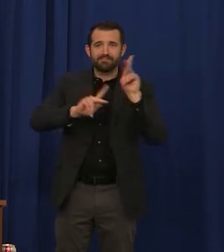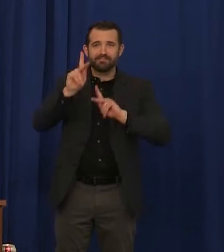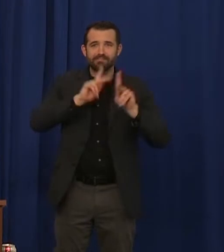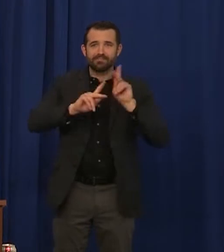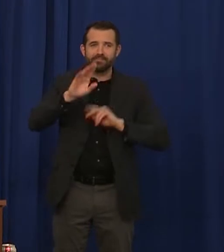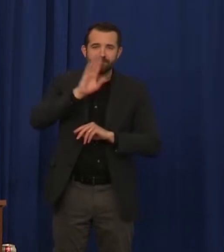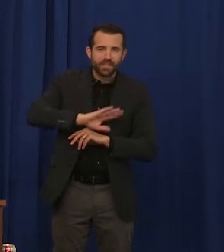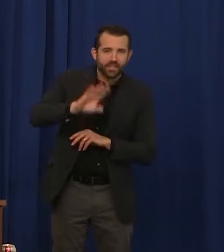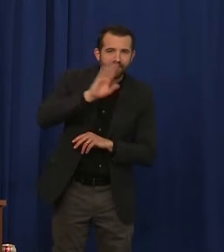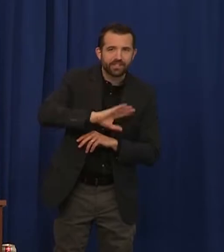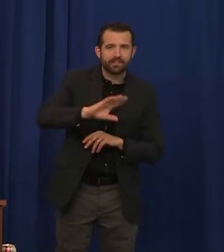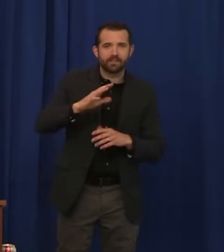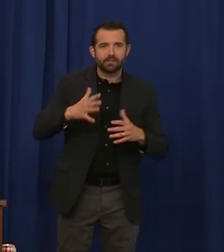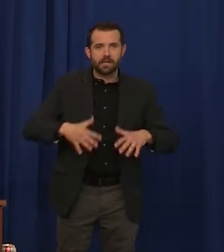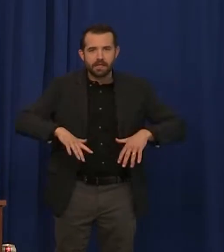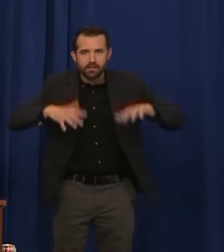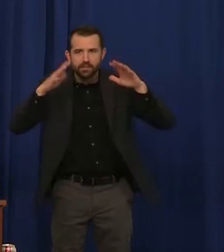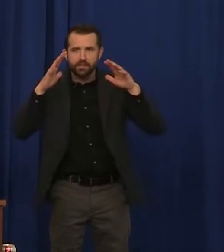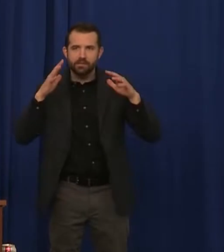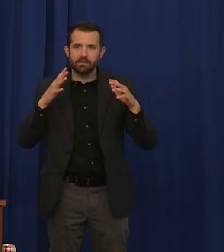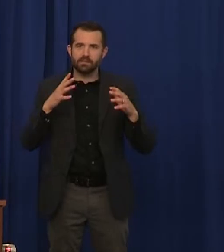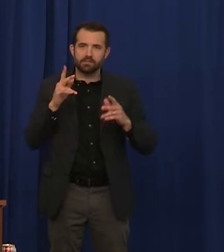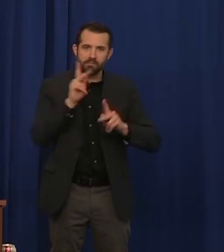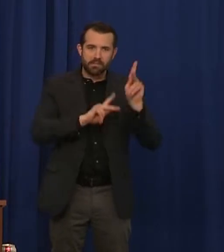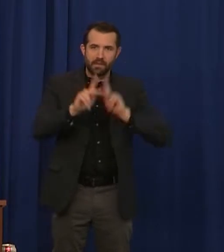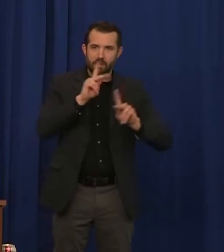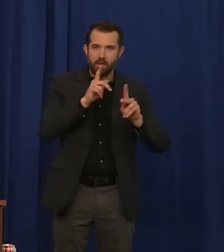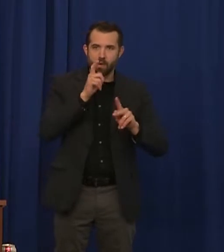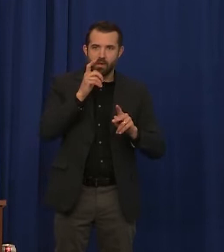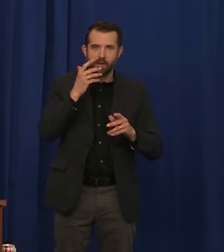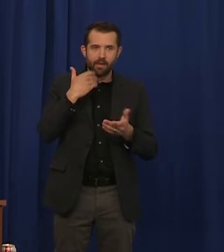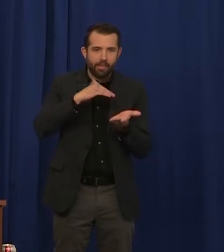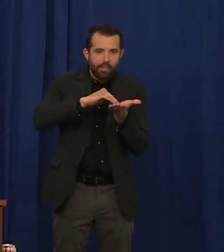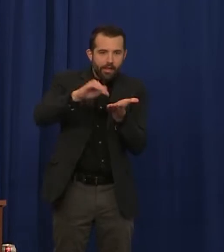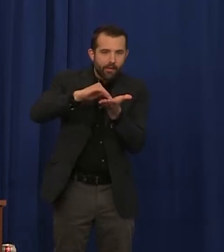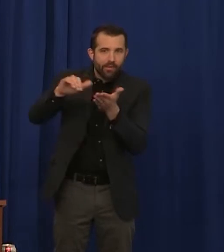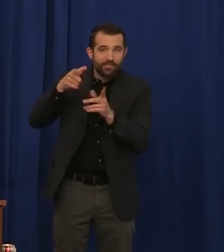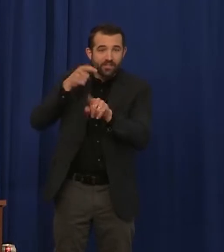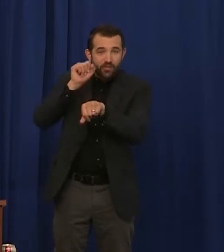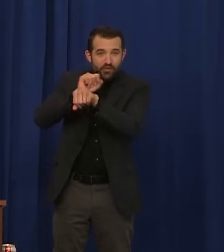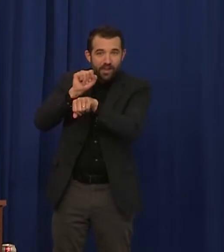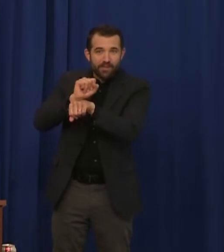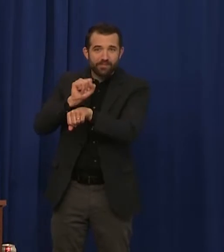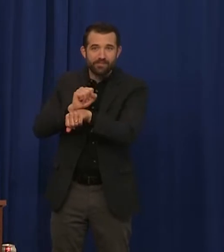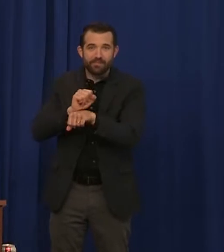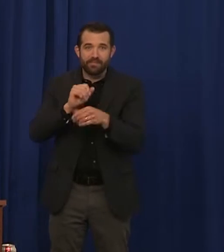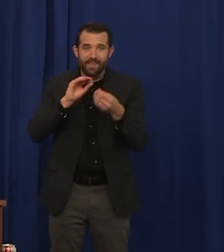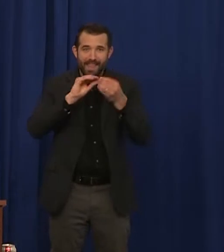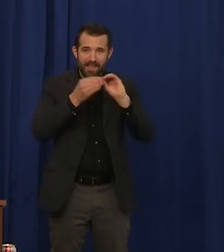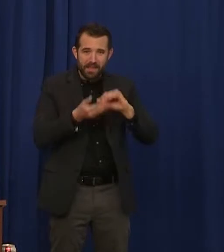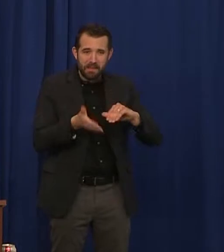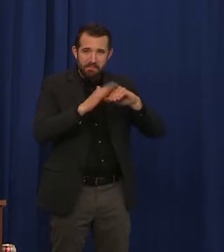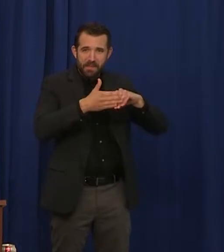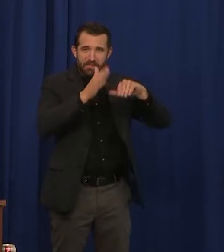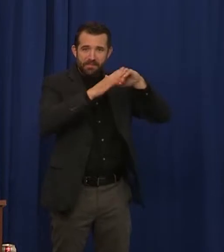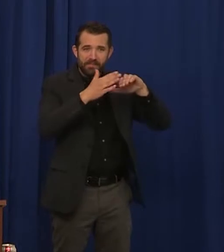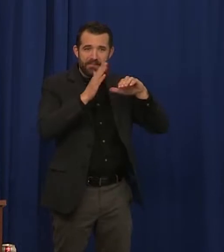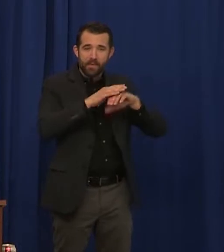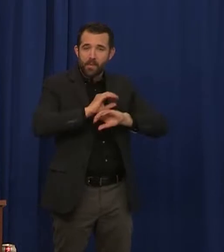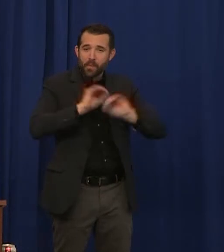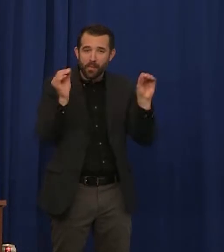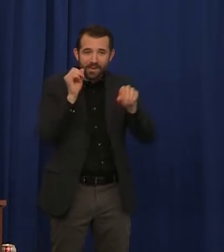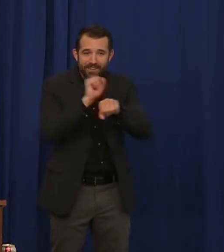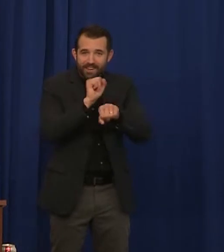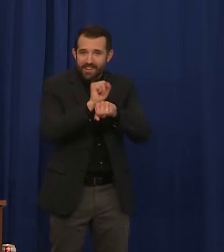Maine workers are experiencing. The surge in unemployment claims is historic, and it is beyond anything that